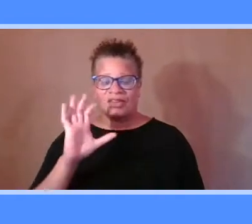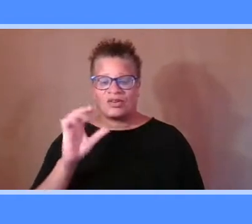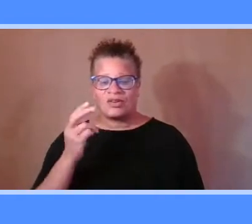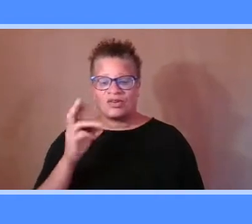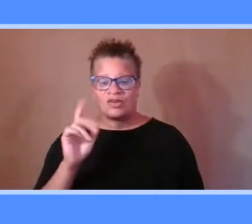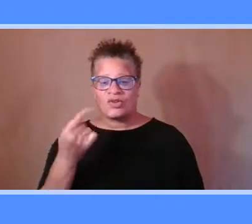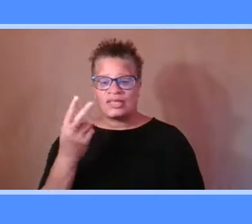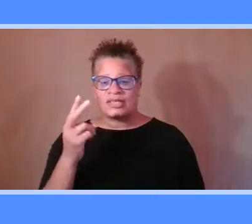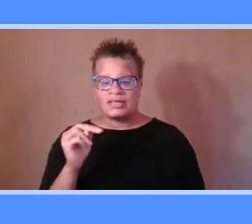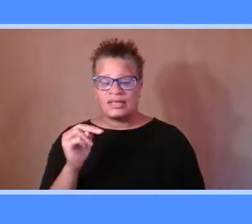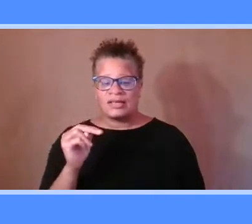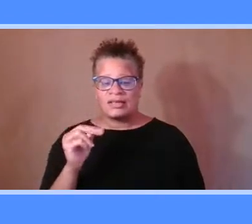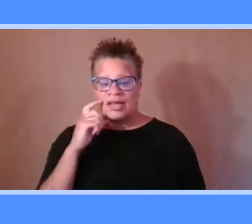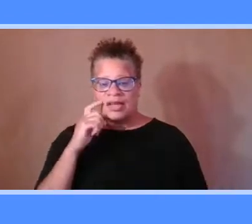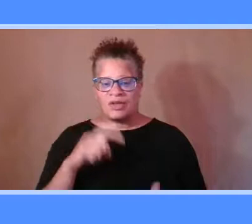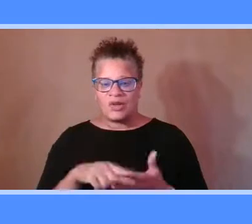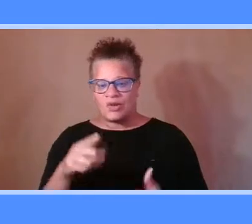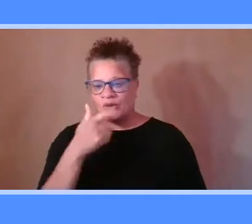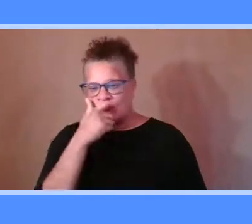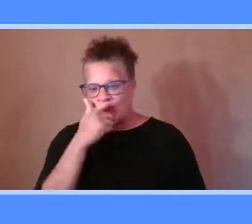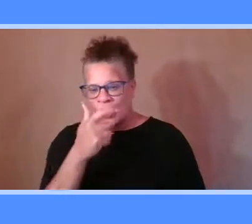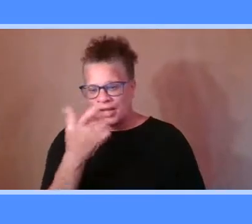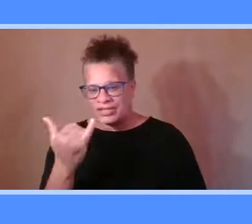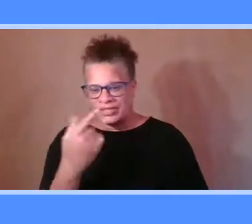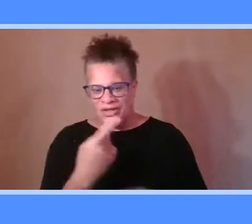I see Kristen watching.